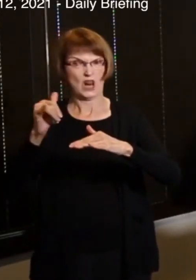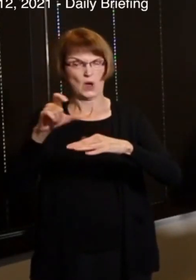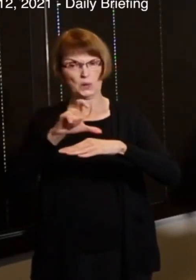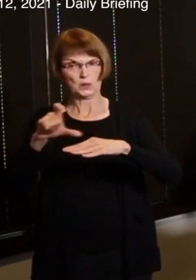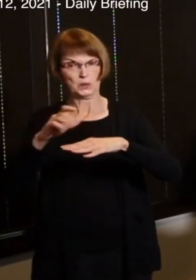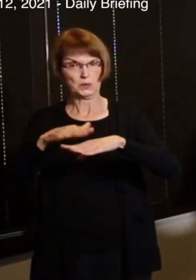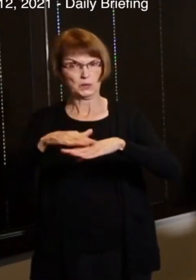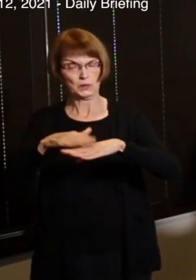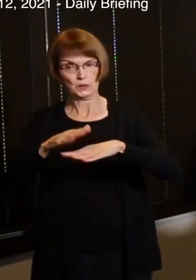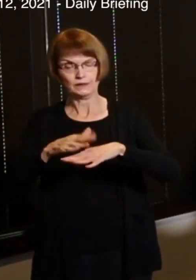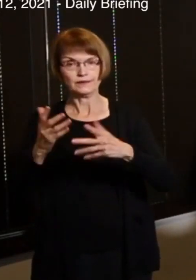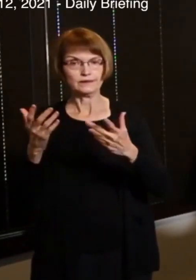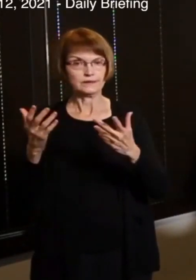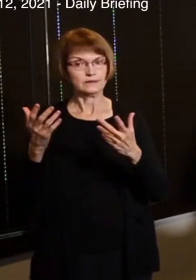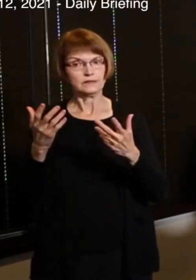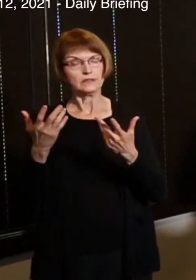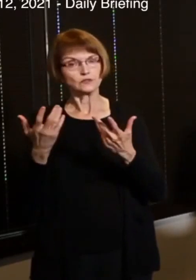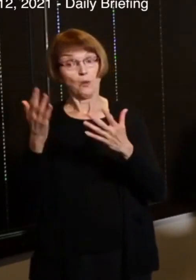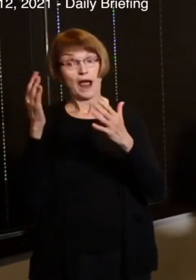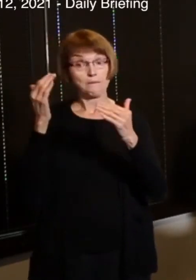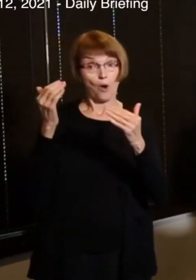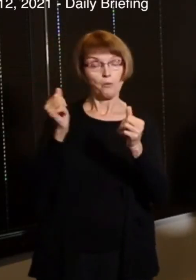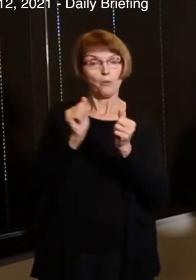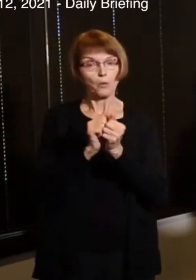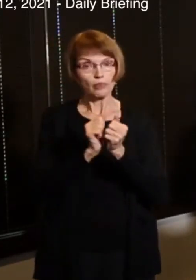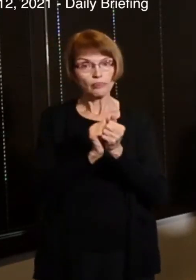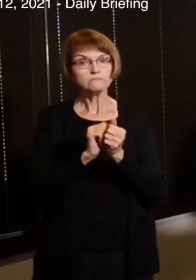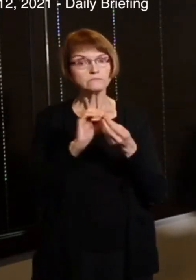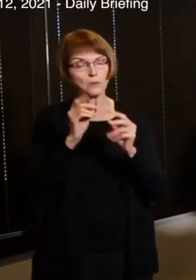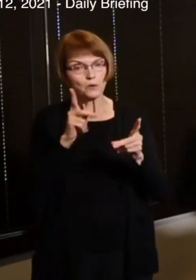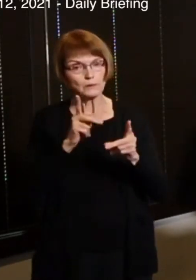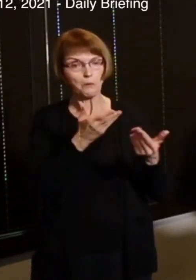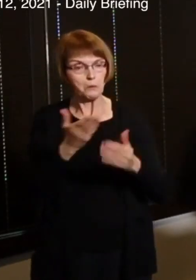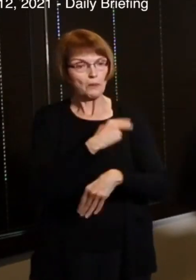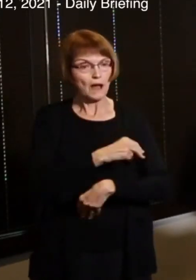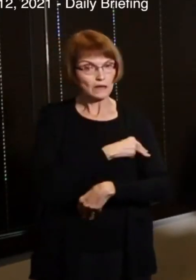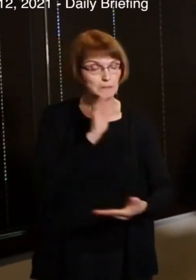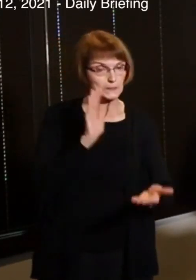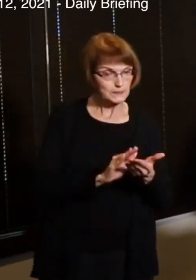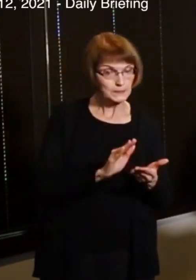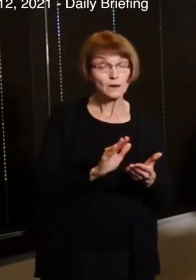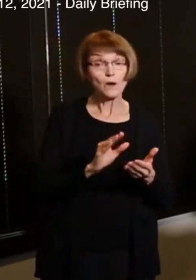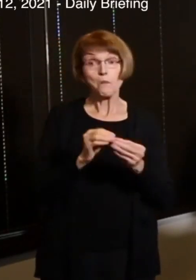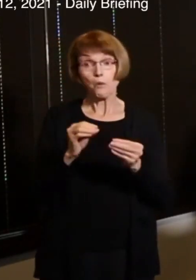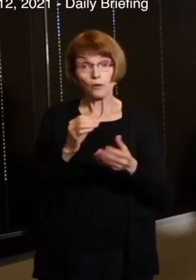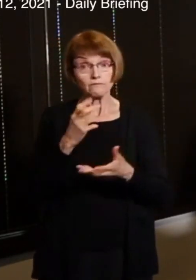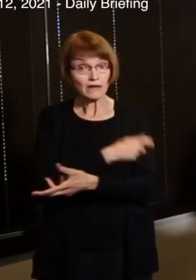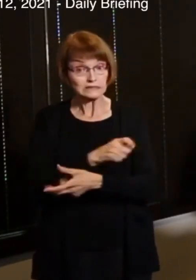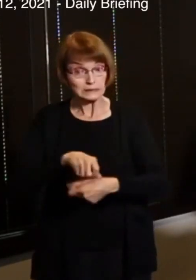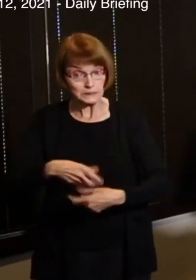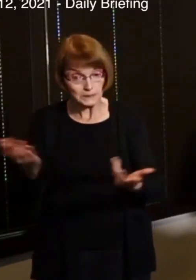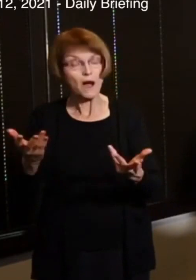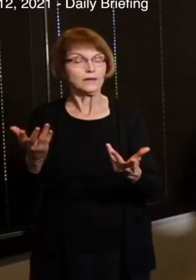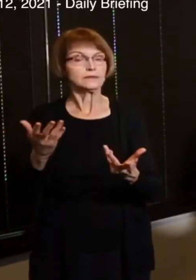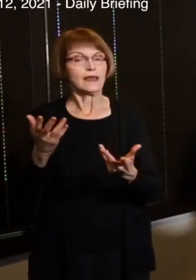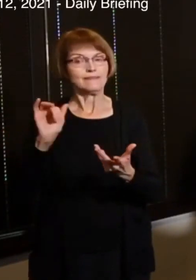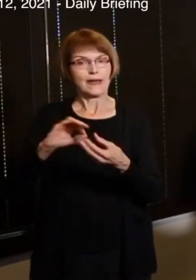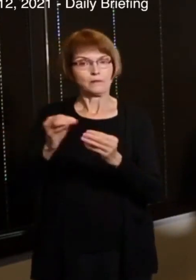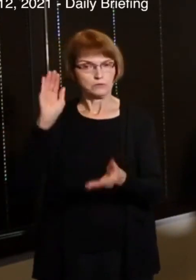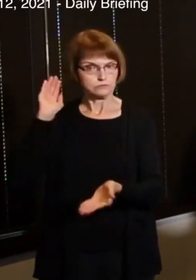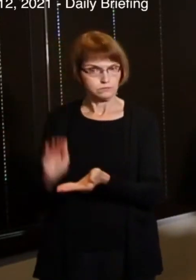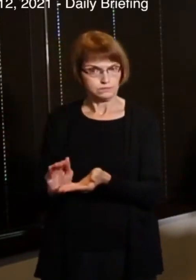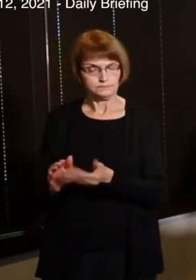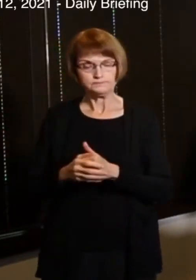in admissions and more vaccine rolling out, we will see that number continue to go down. So this is what I was talking about